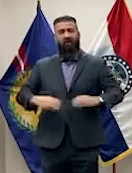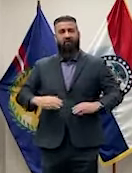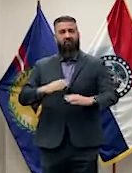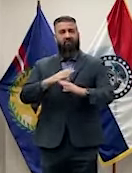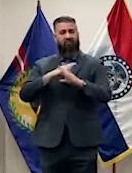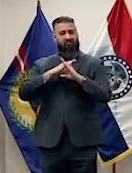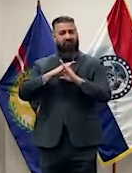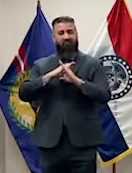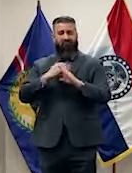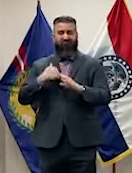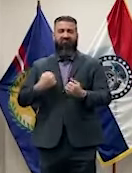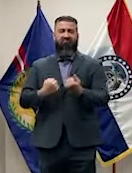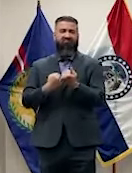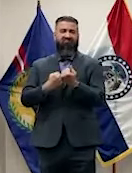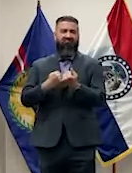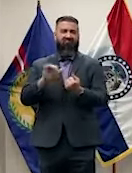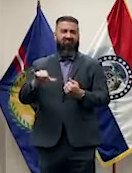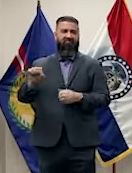support that.